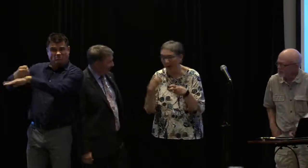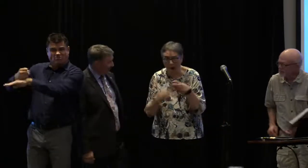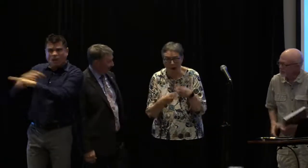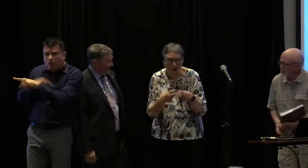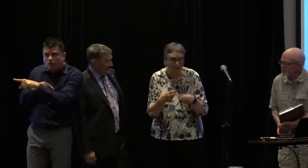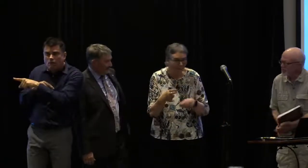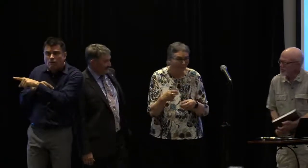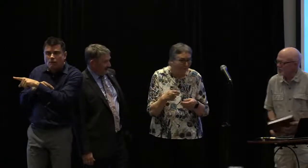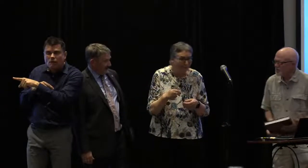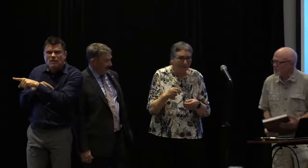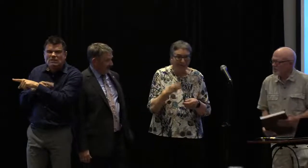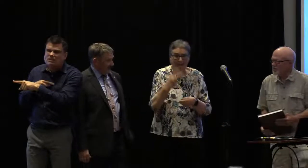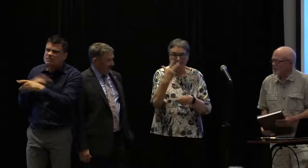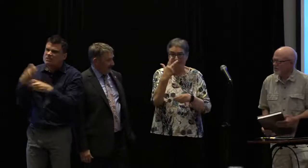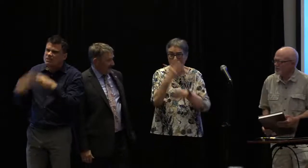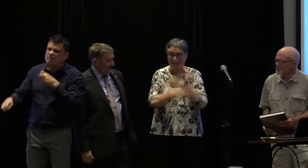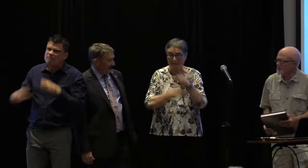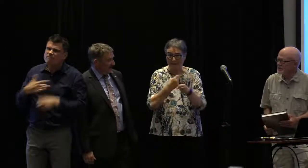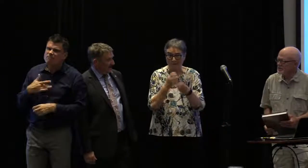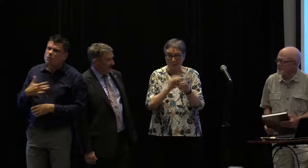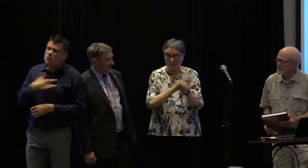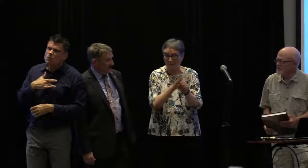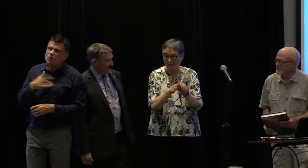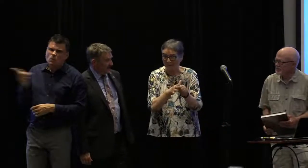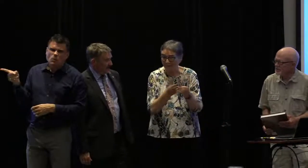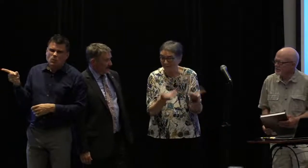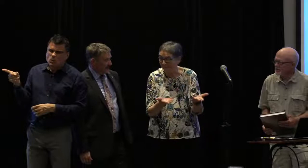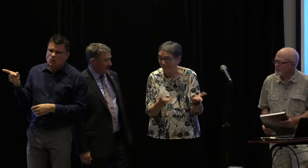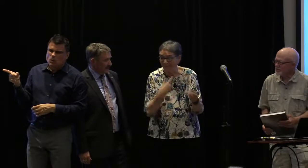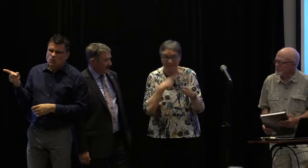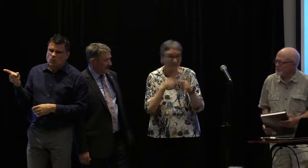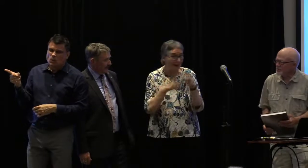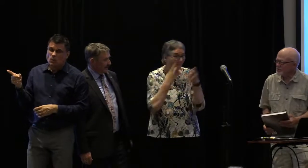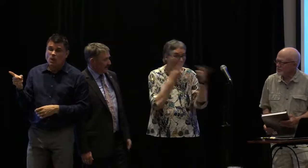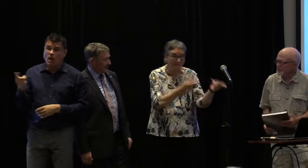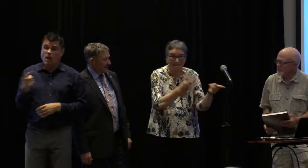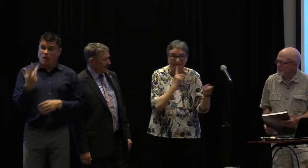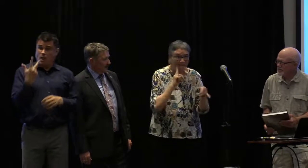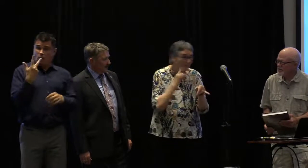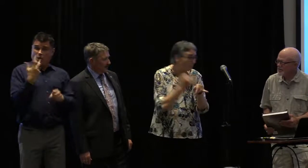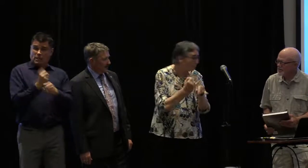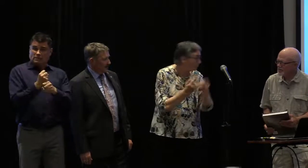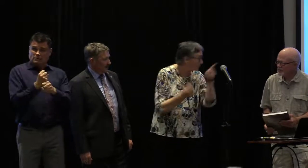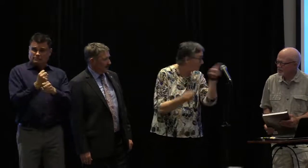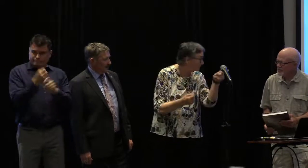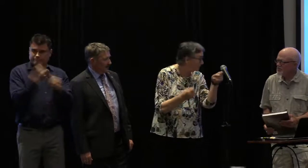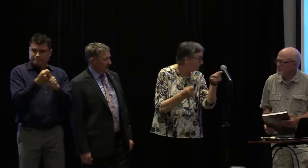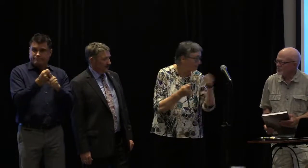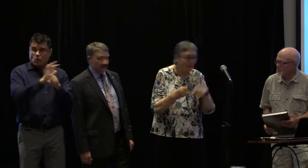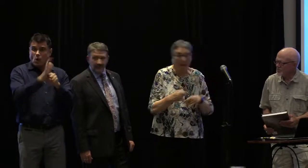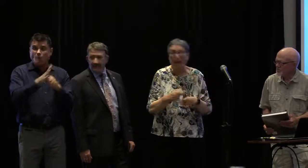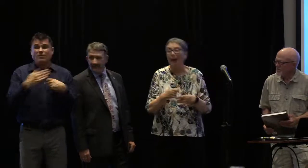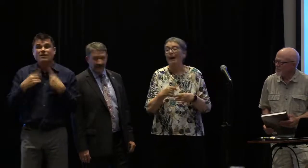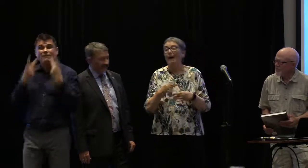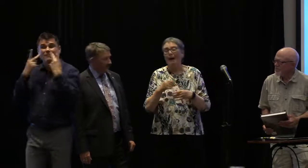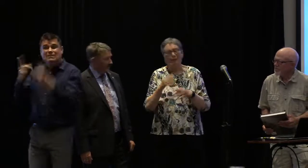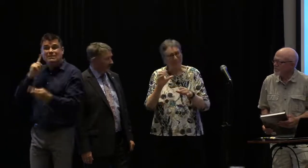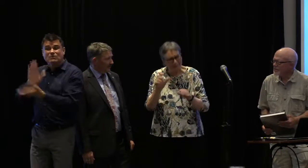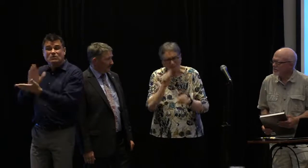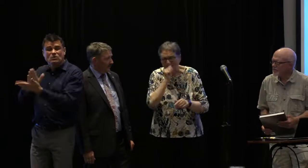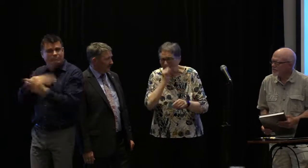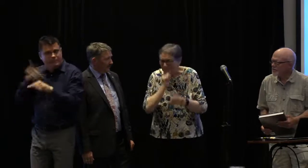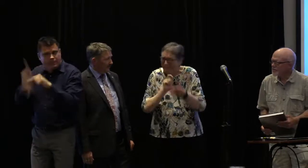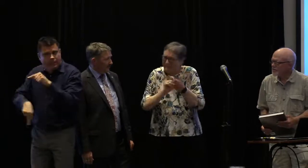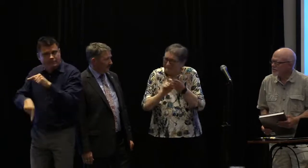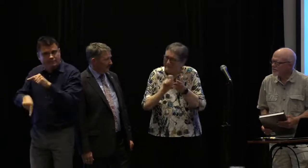being opened, and it became much more difficult. And those 3 years made it so that I couldn't actually go to the School for the Deaf,